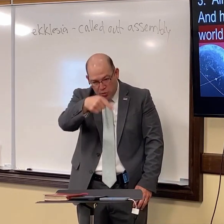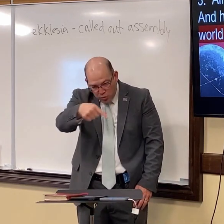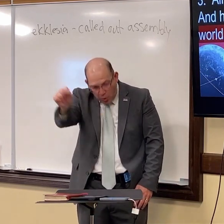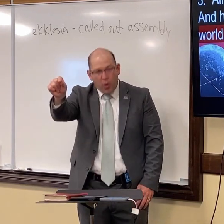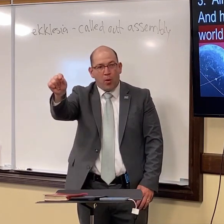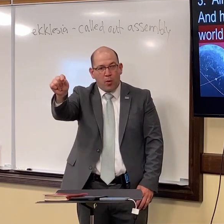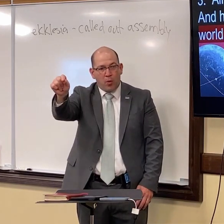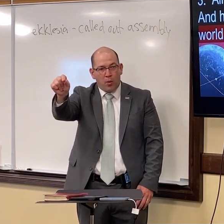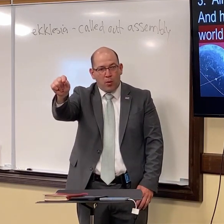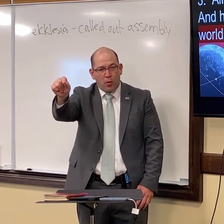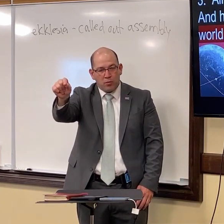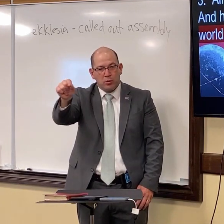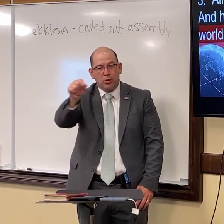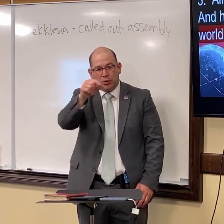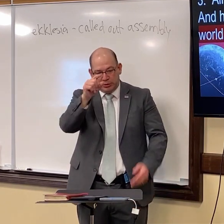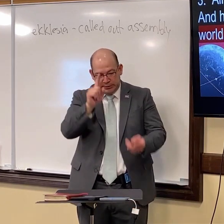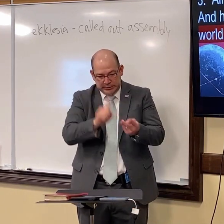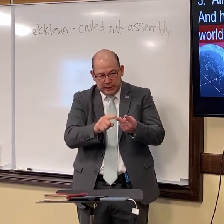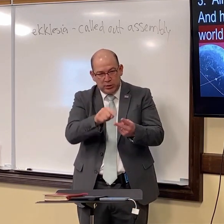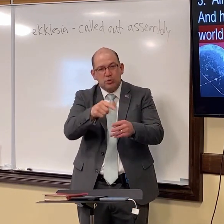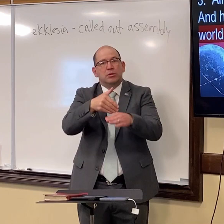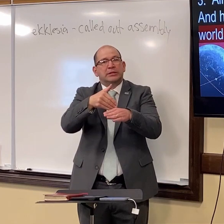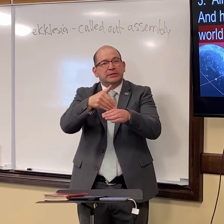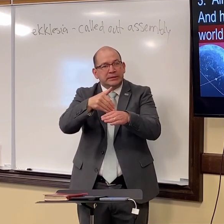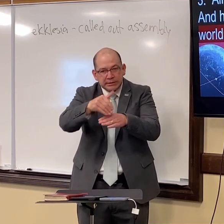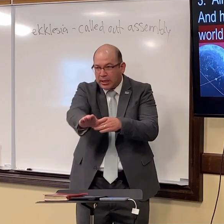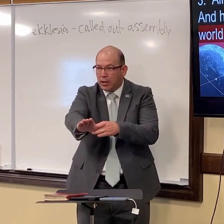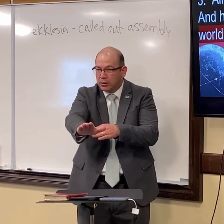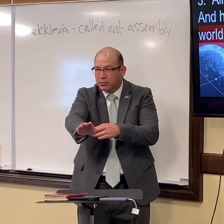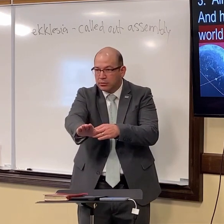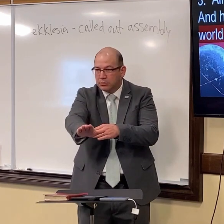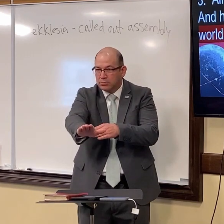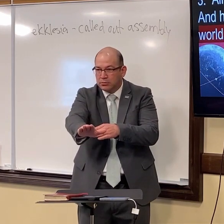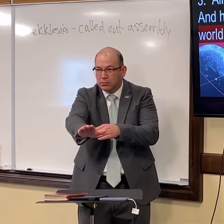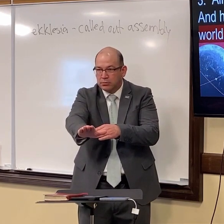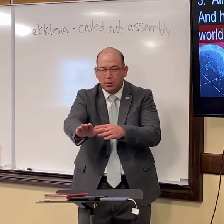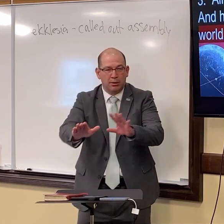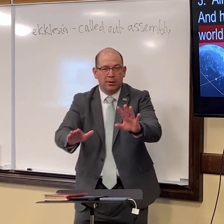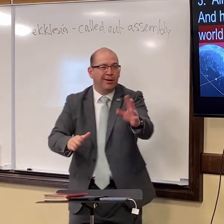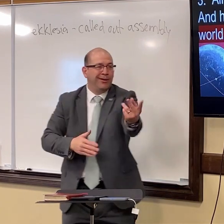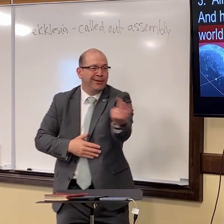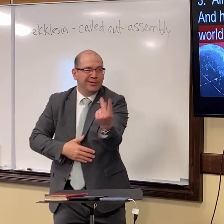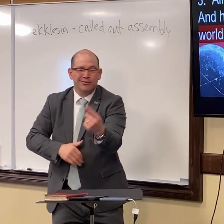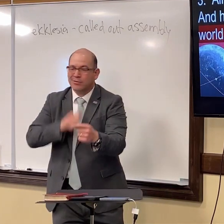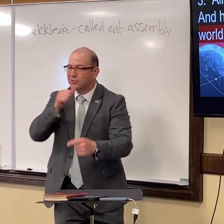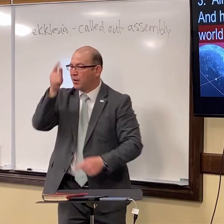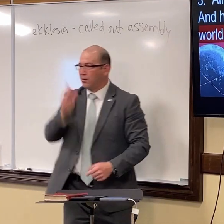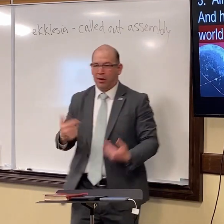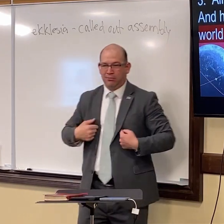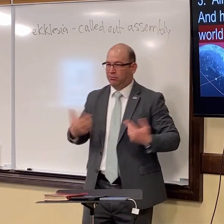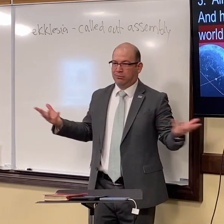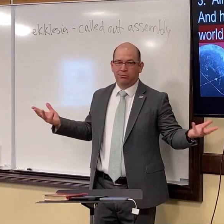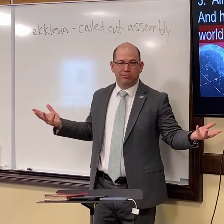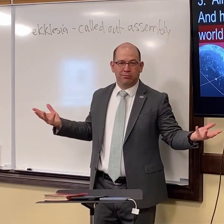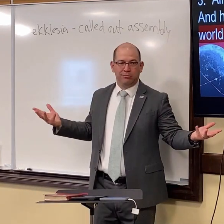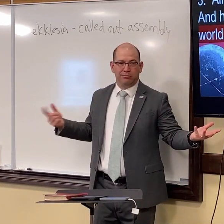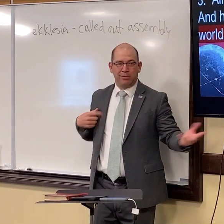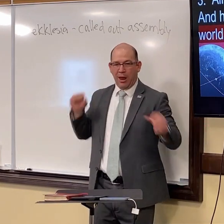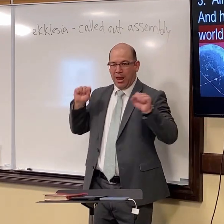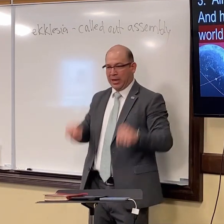You yourself go, or you are involved in sending others. Now, I'm not God, you're